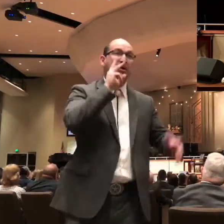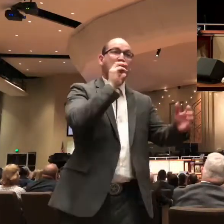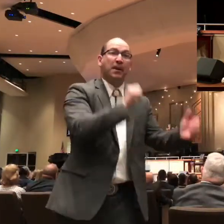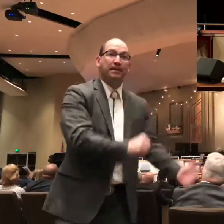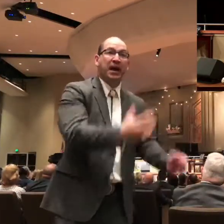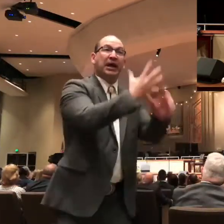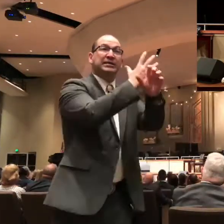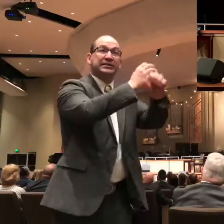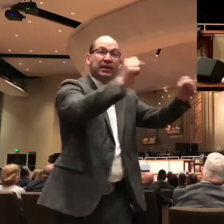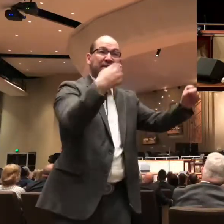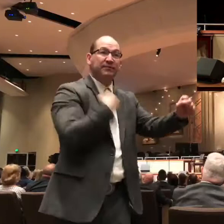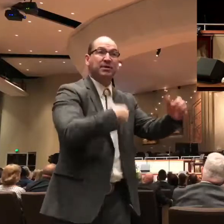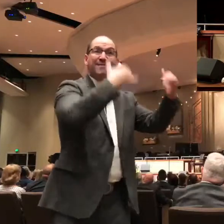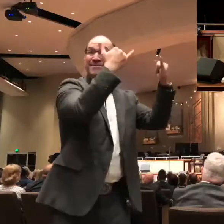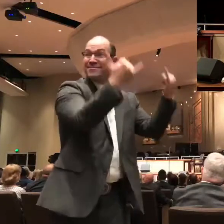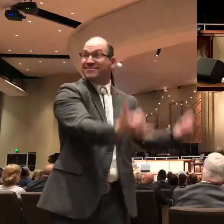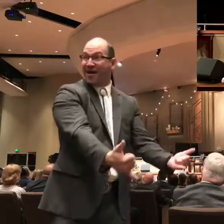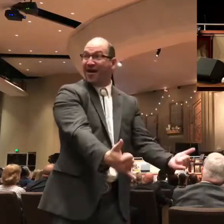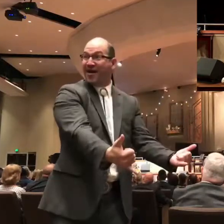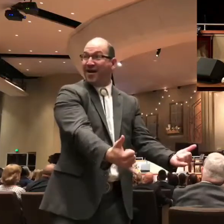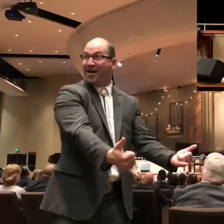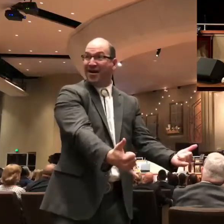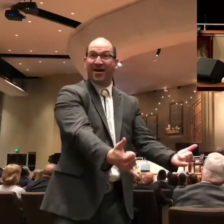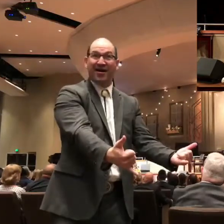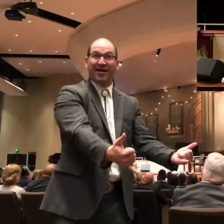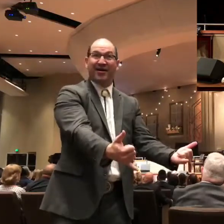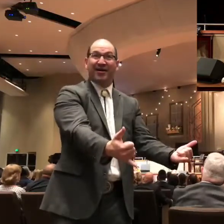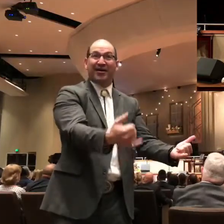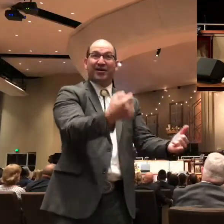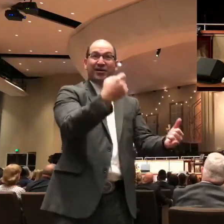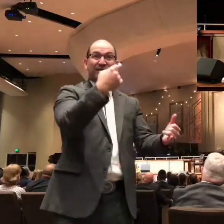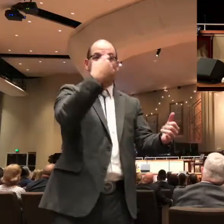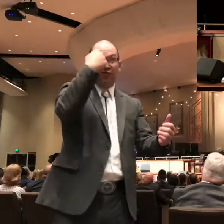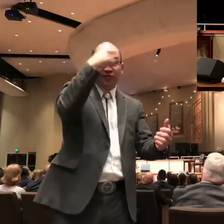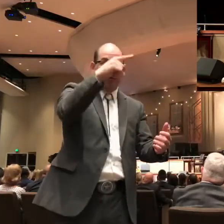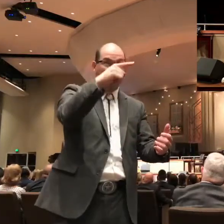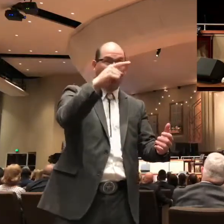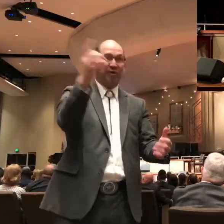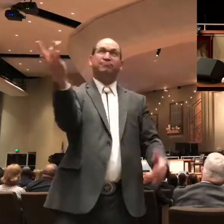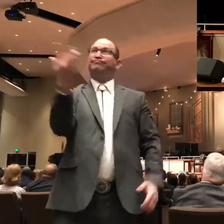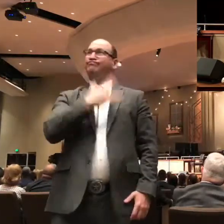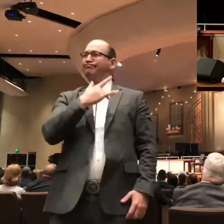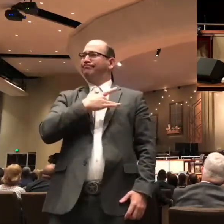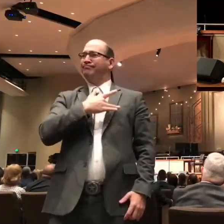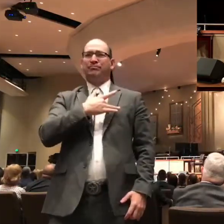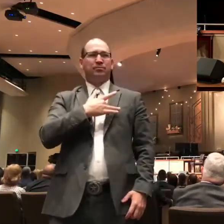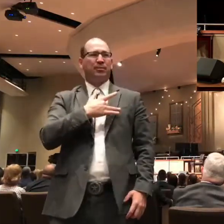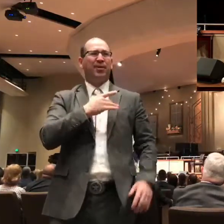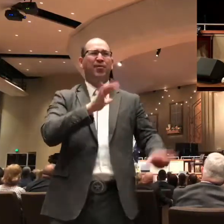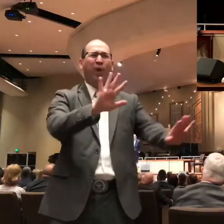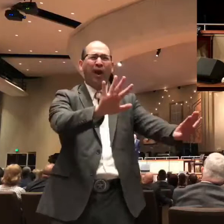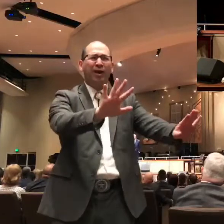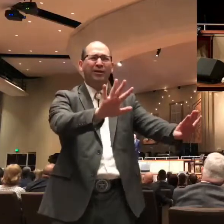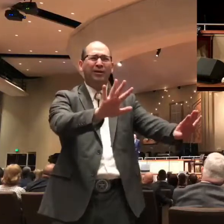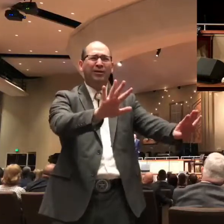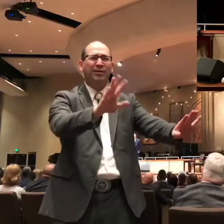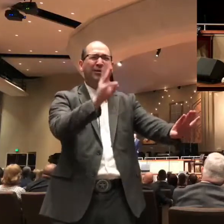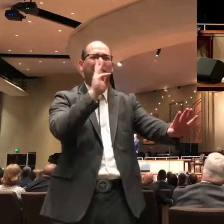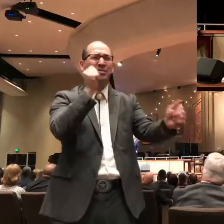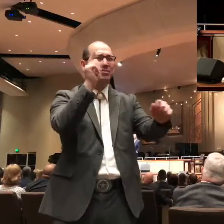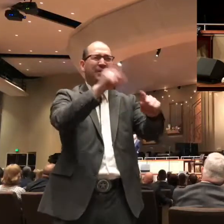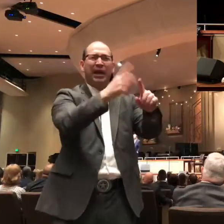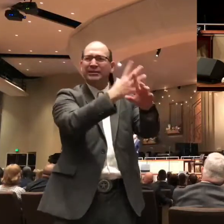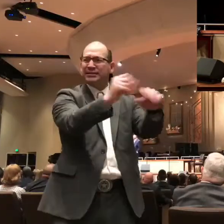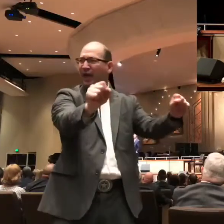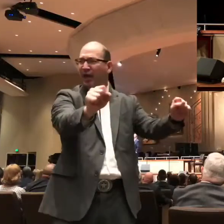saves us now and is a response to God from a good conscience. I'm sorry, baptism doesn't save us now. It is